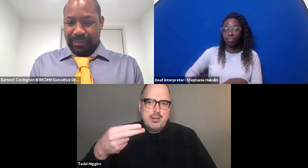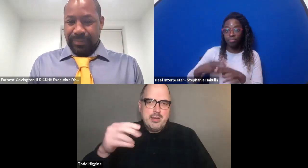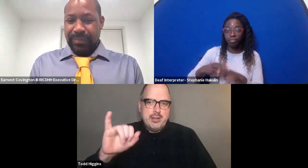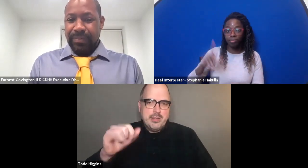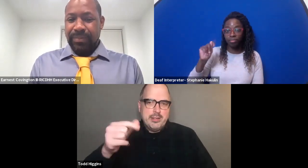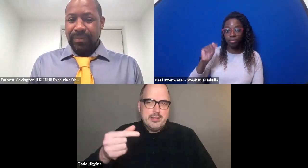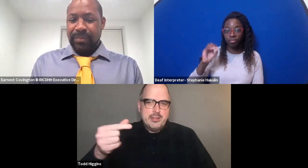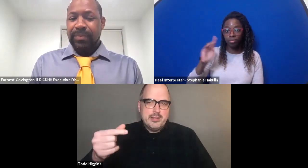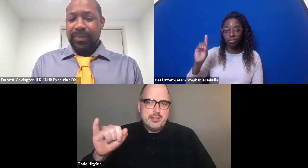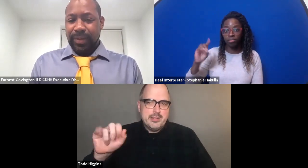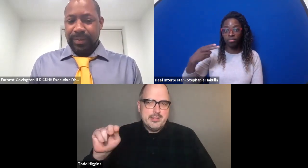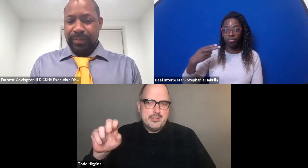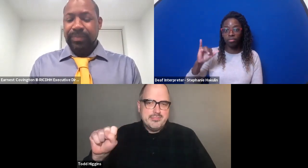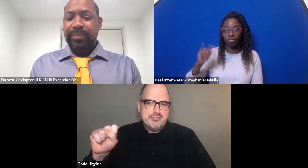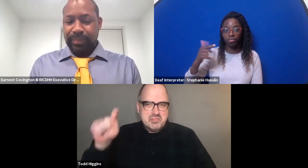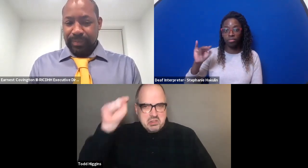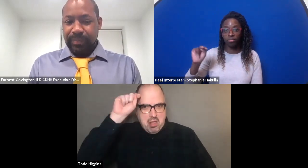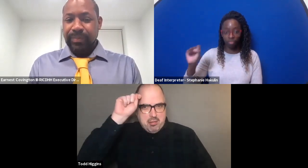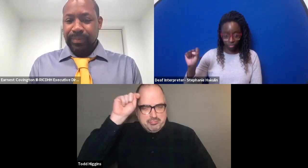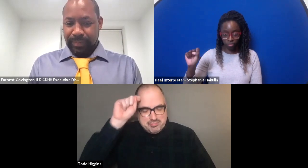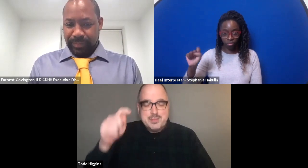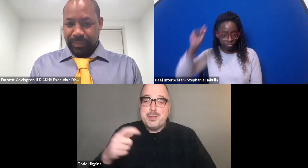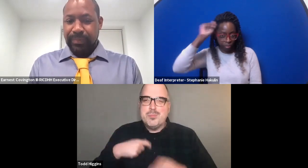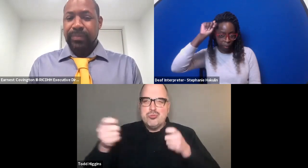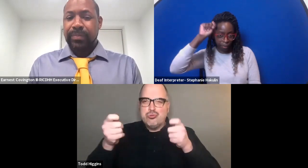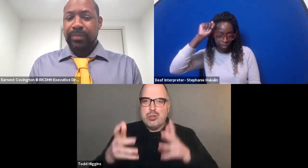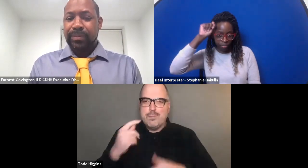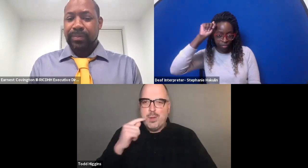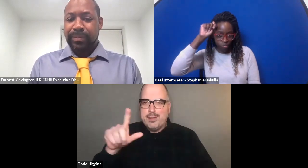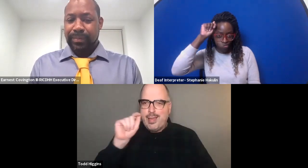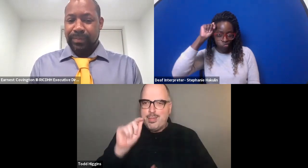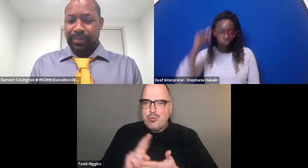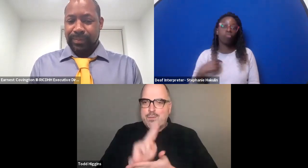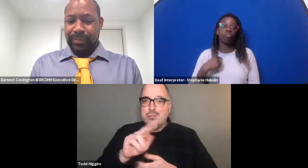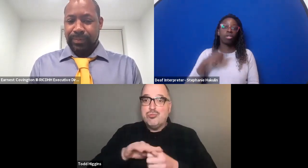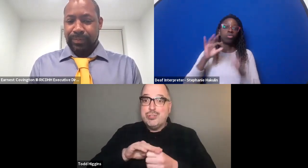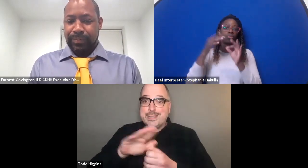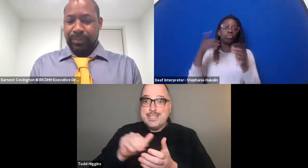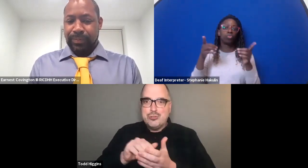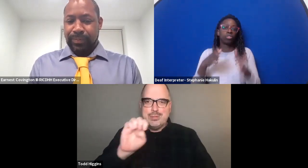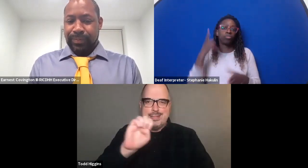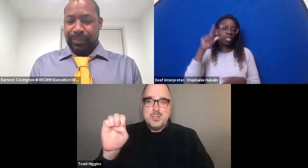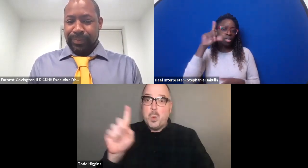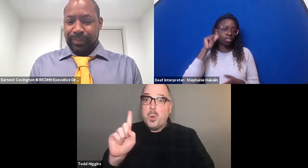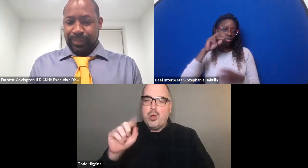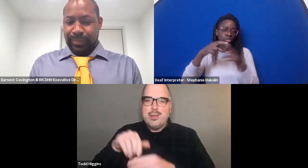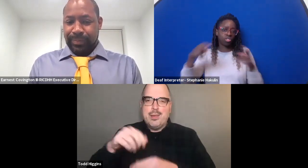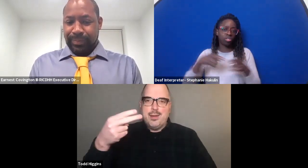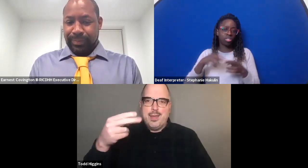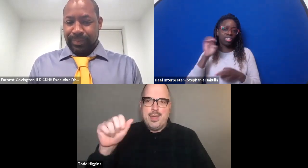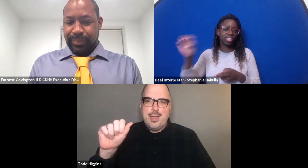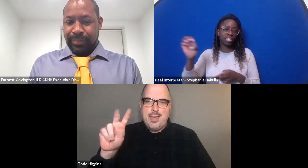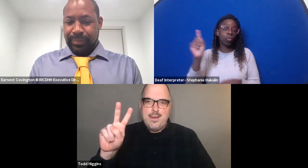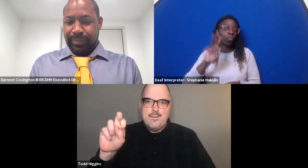but for now we're doing virtual get-togethers. I'm Todd Higgins, and I'm the director of Gallaudet University